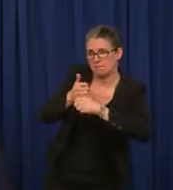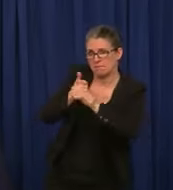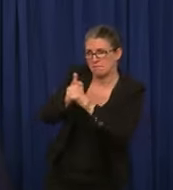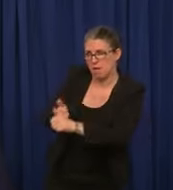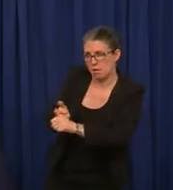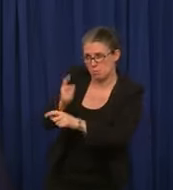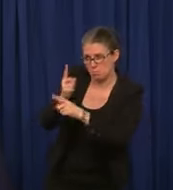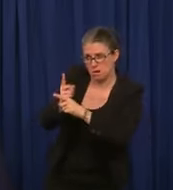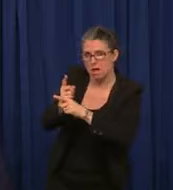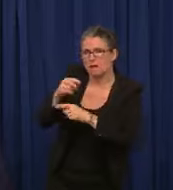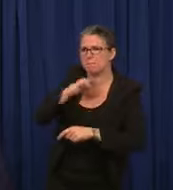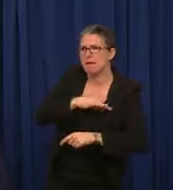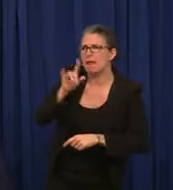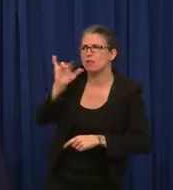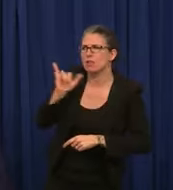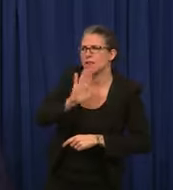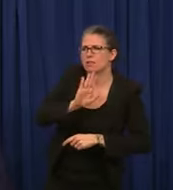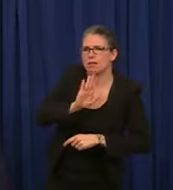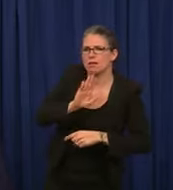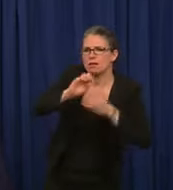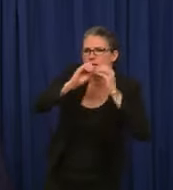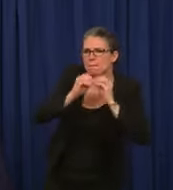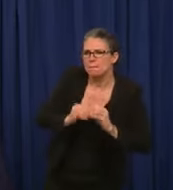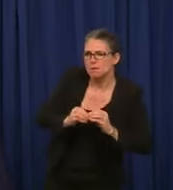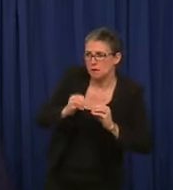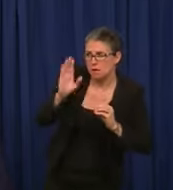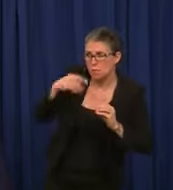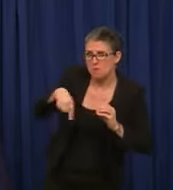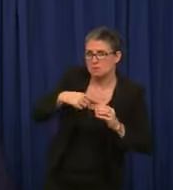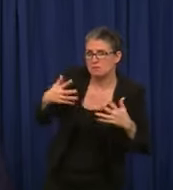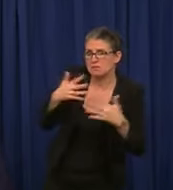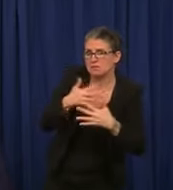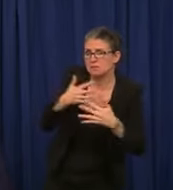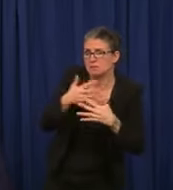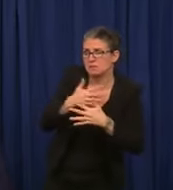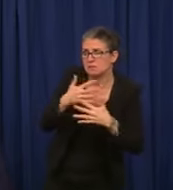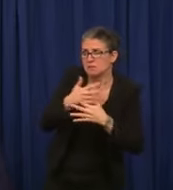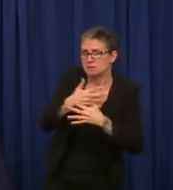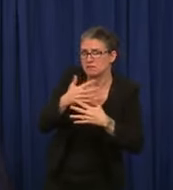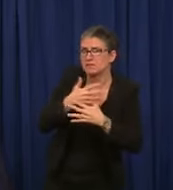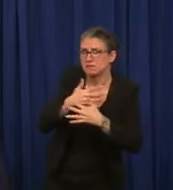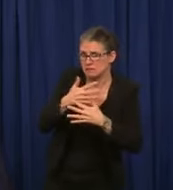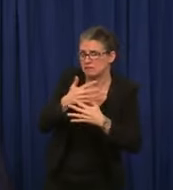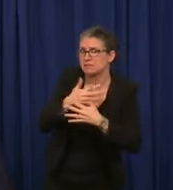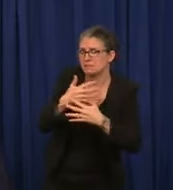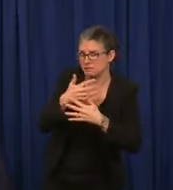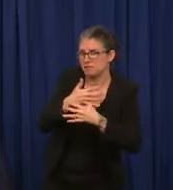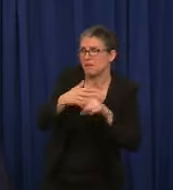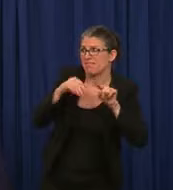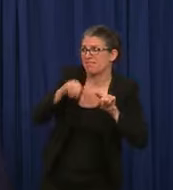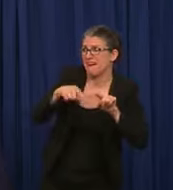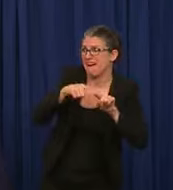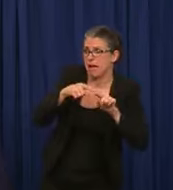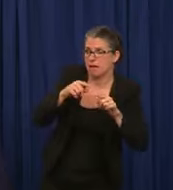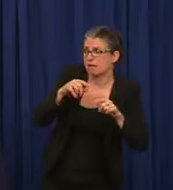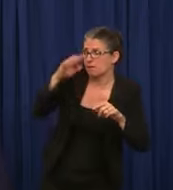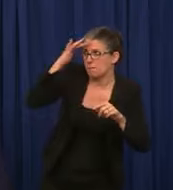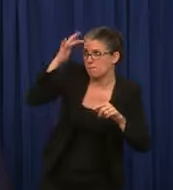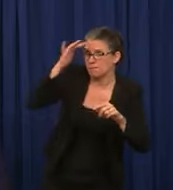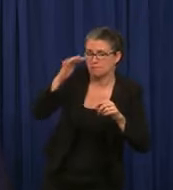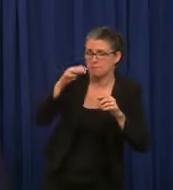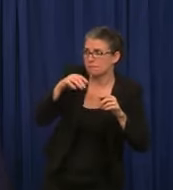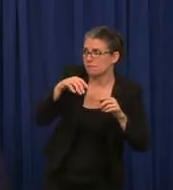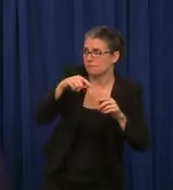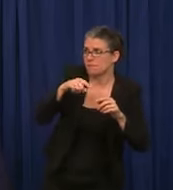I'm wondering if you have estimates of how many confirmed cases we are likely to see, given